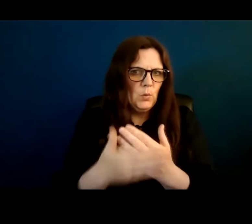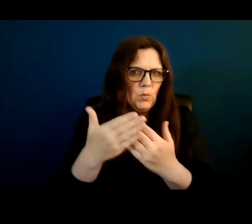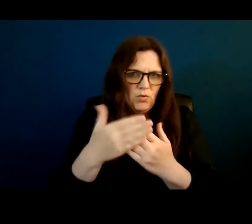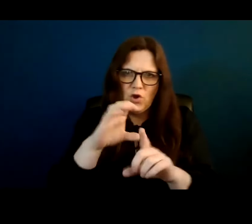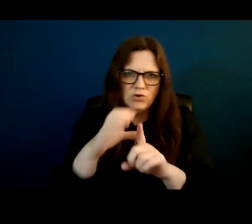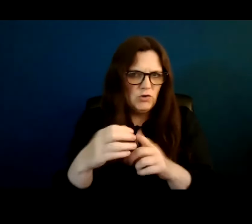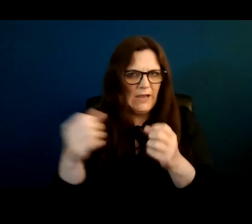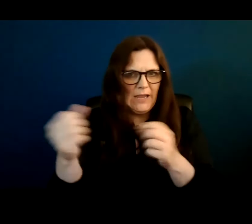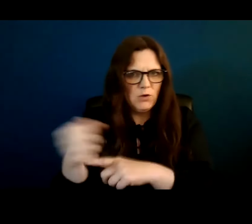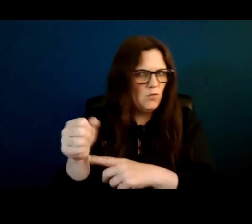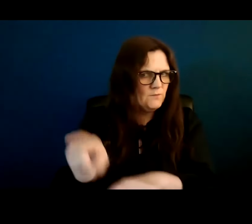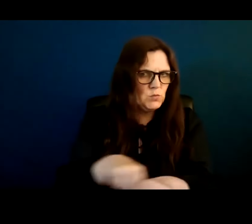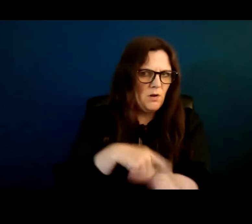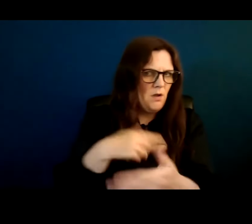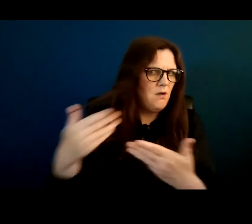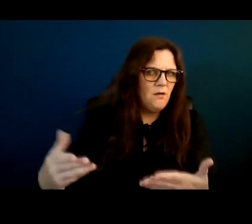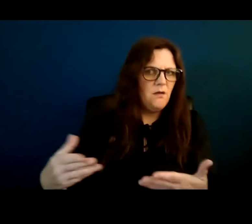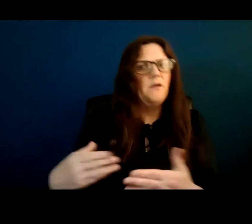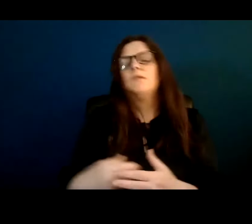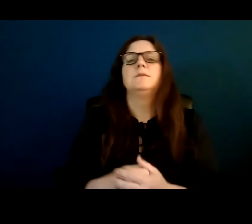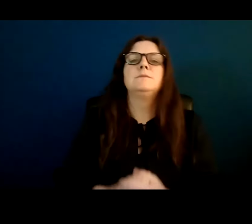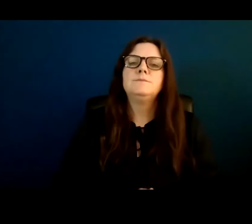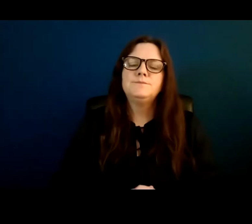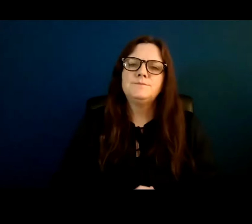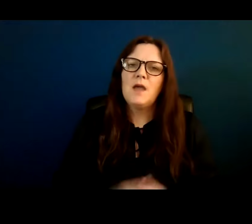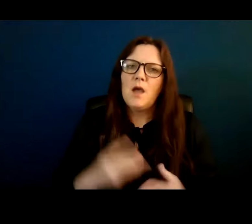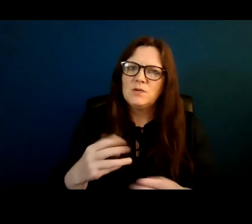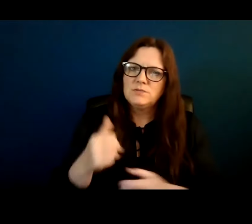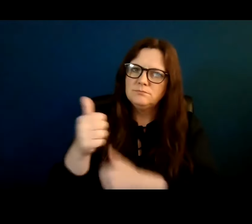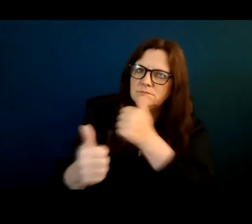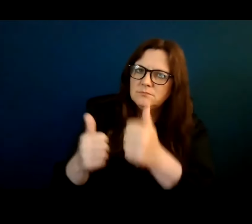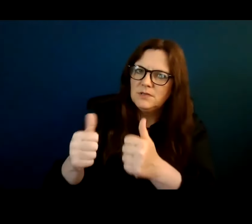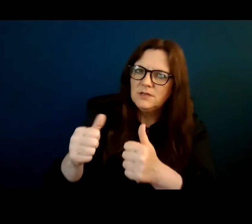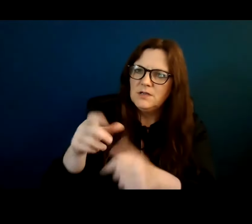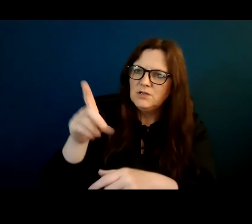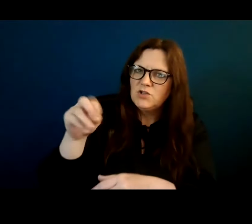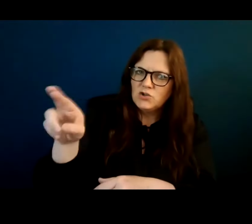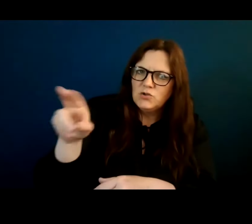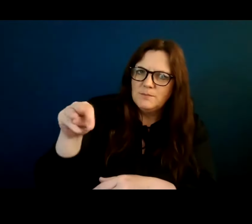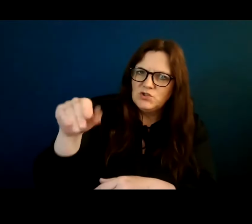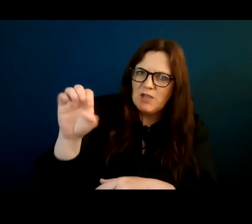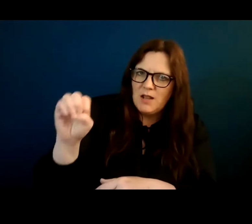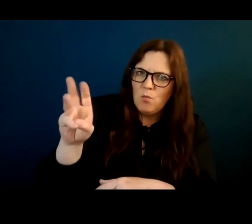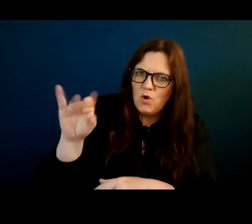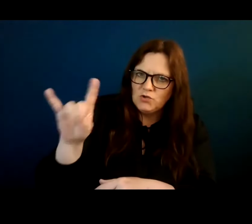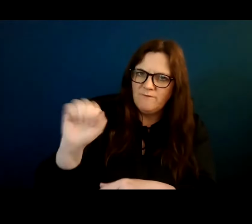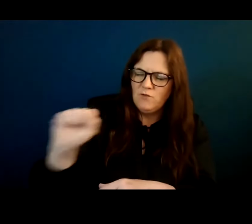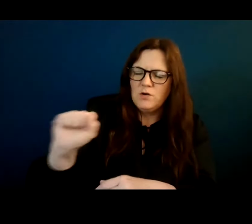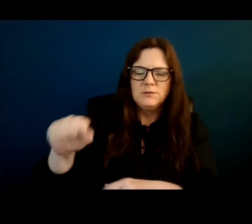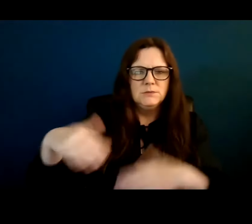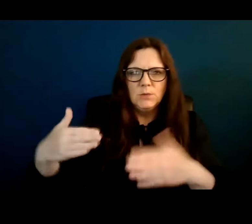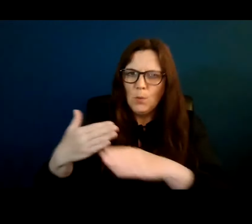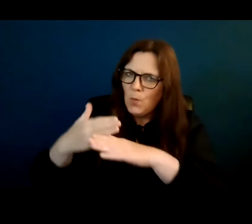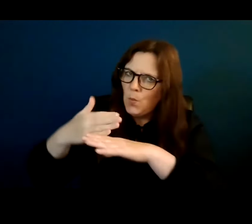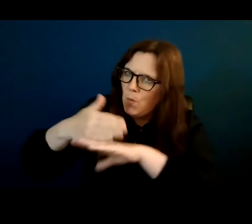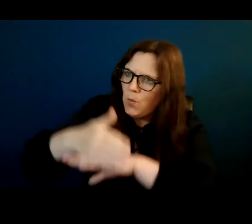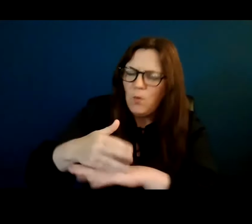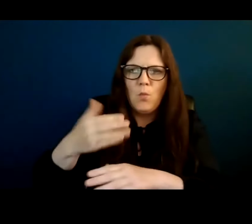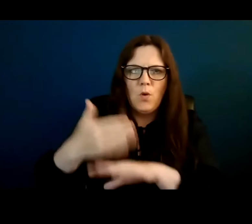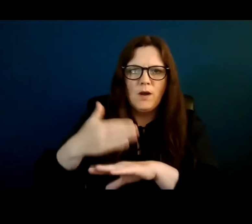too long. I also want to commend Dr. Michelle Welch for her stirring efforts on the research, know, speaking with or surveying nearly